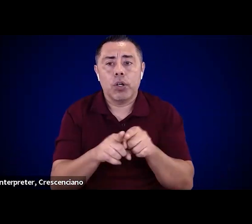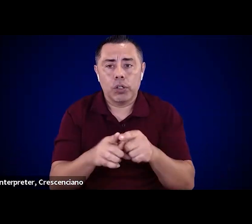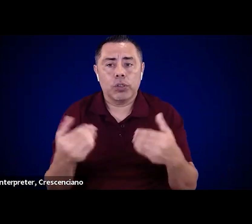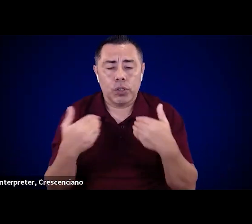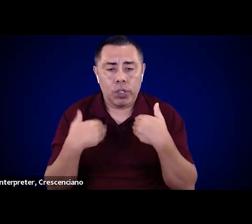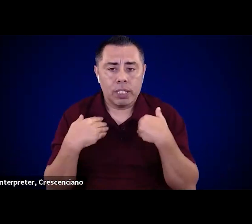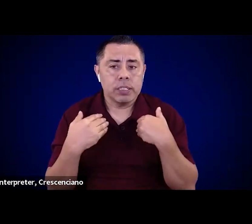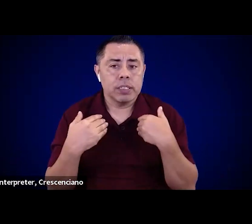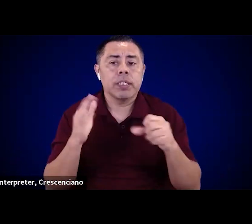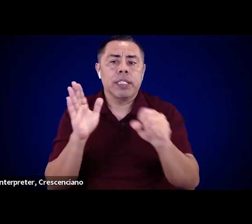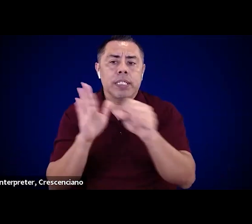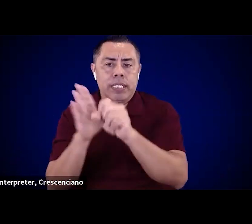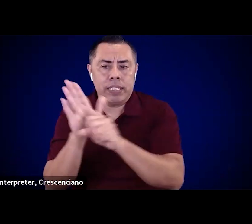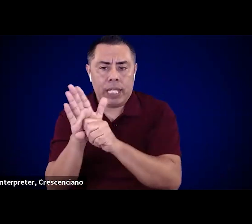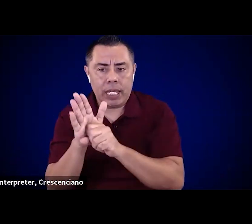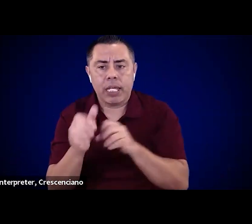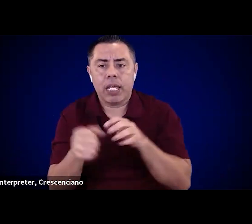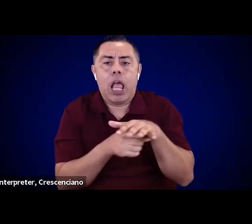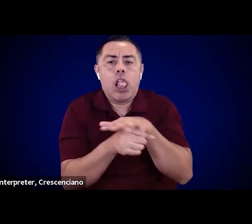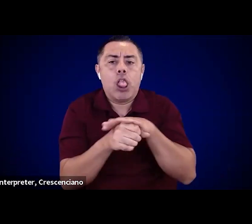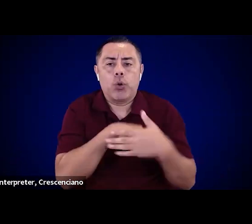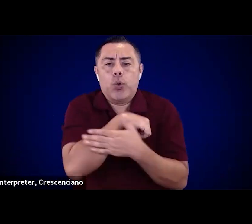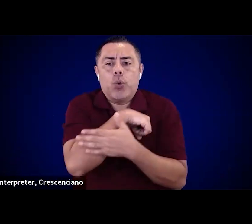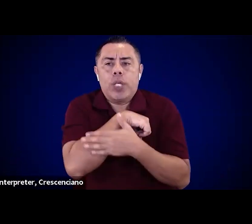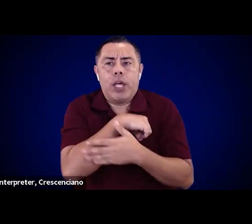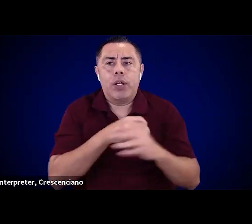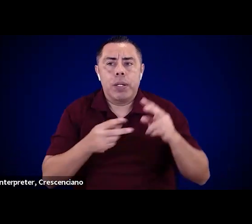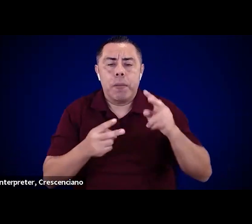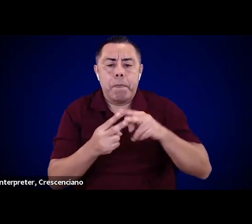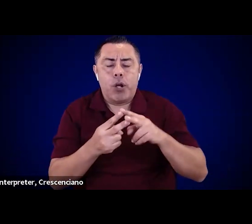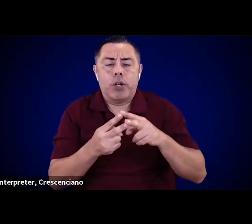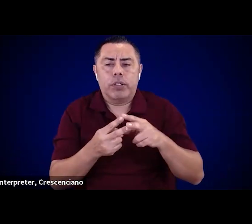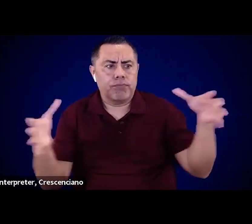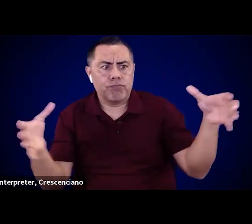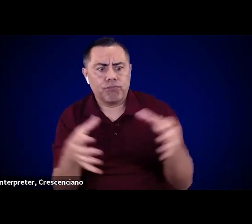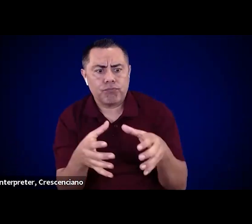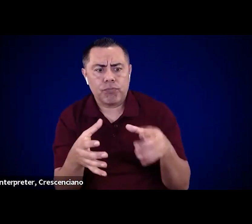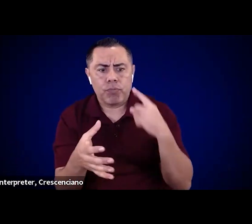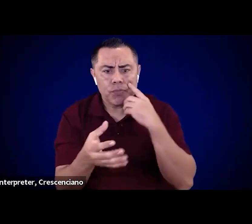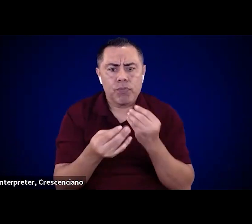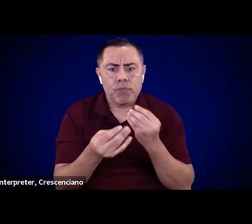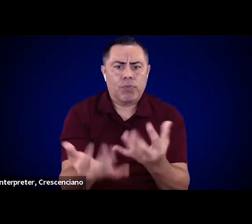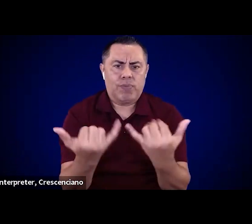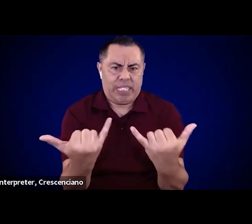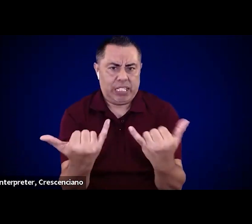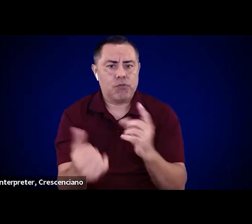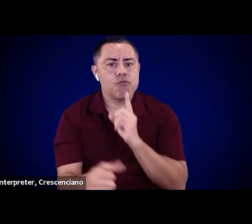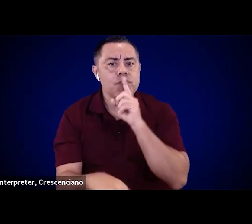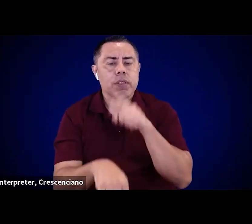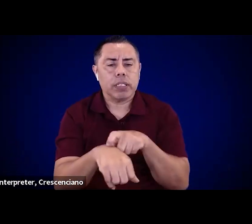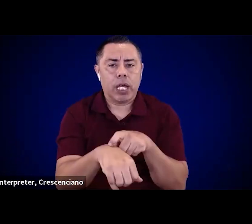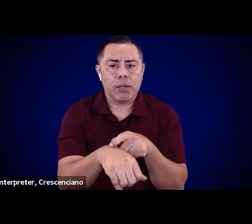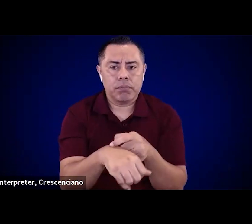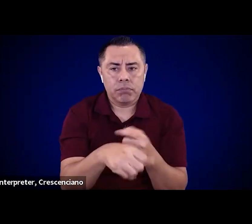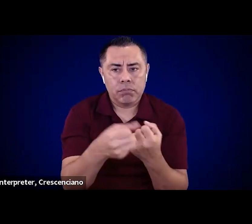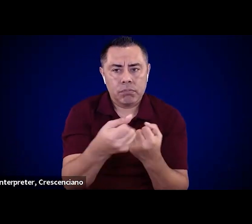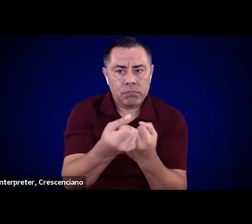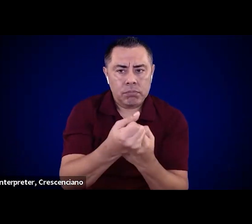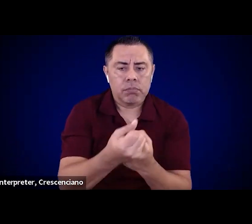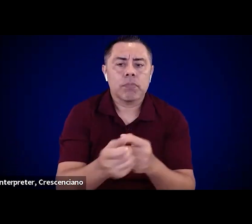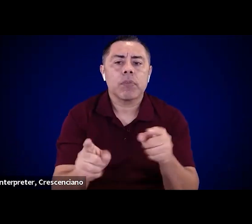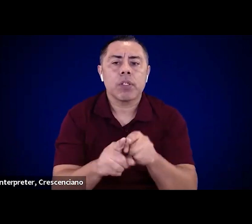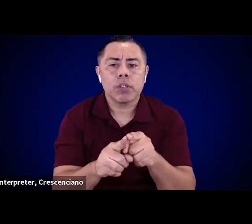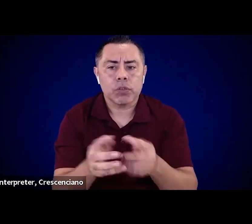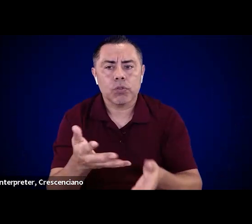partners to provide real-time technical assistance and engage priority populations, support community planning